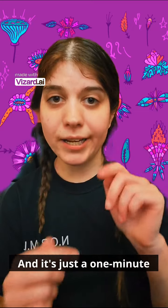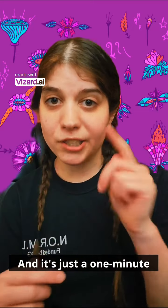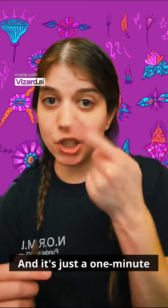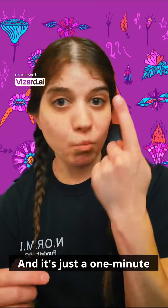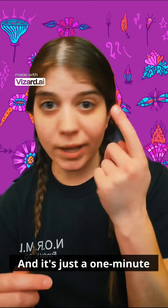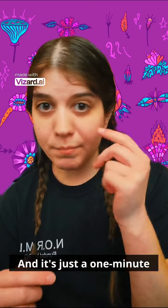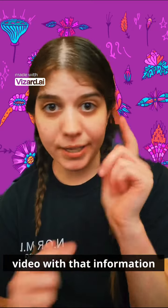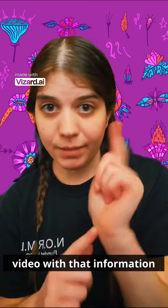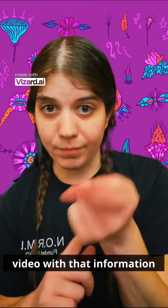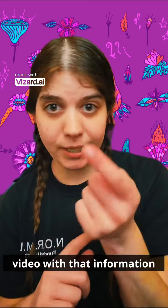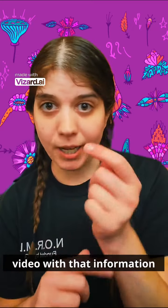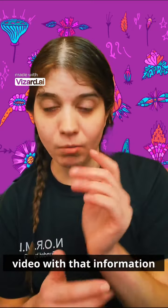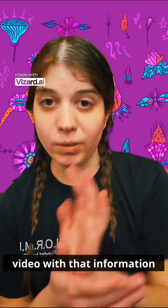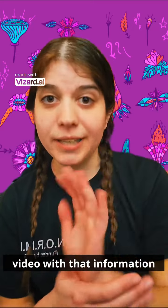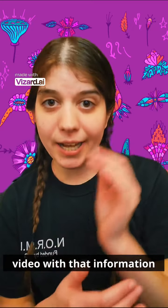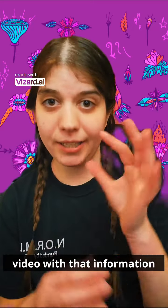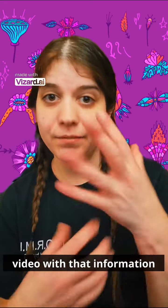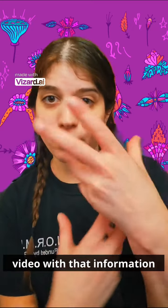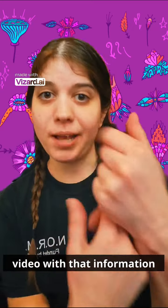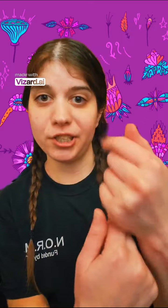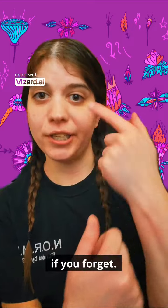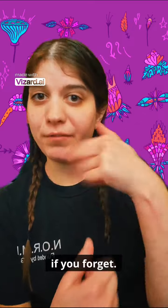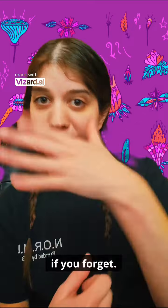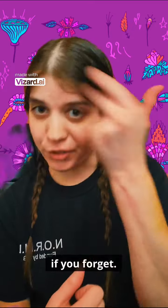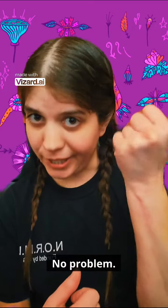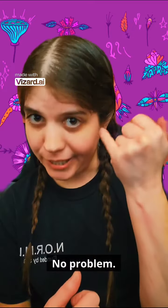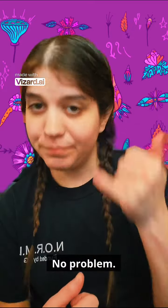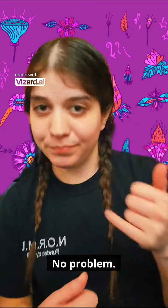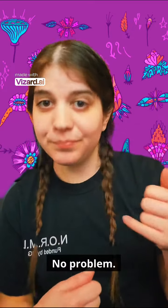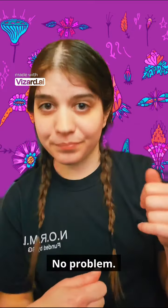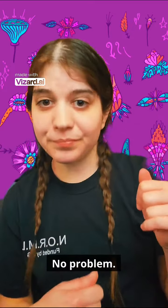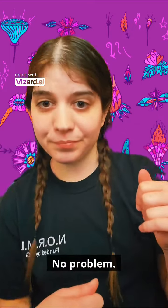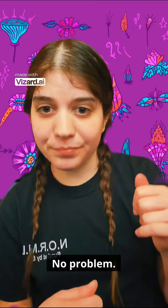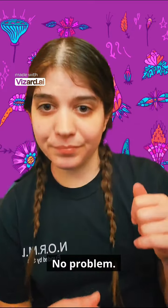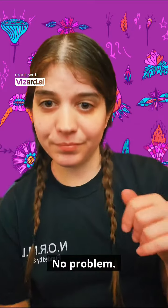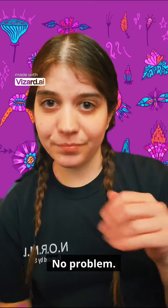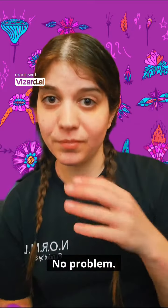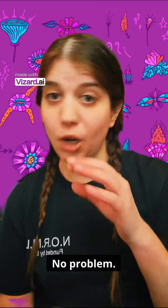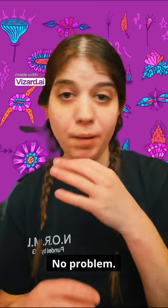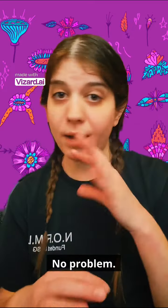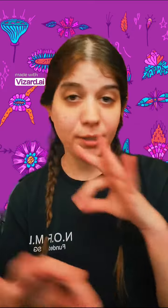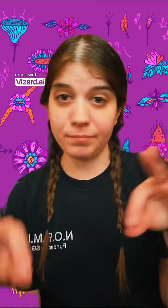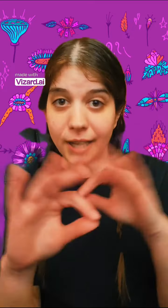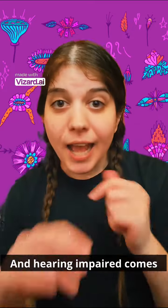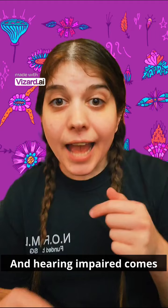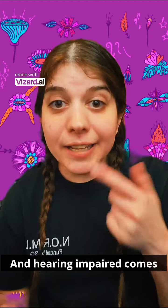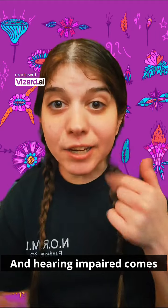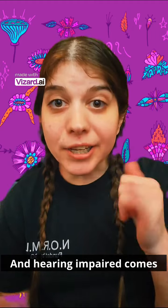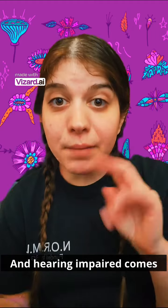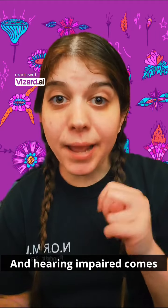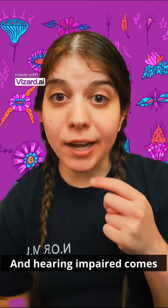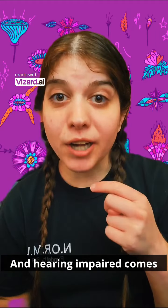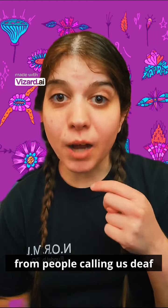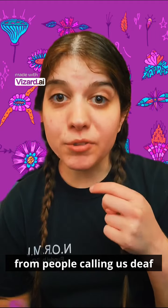just a 1-minute video with that information if you forget. No problem. And hearing impaired comes from